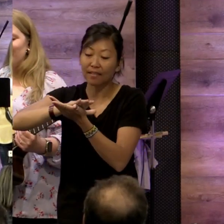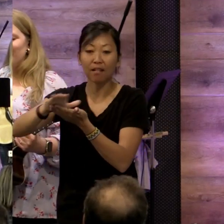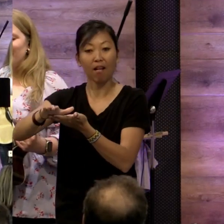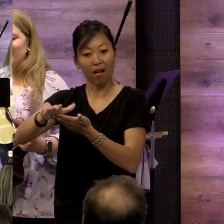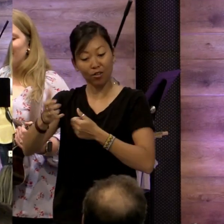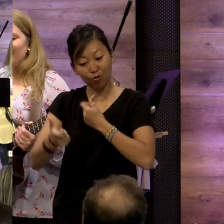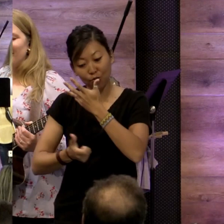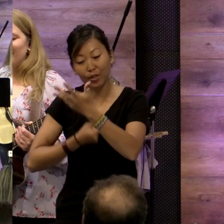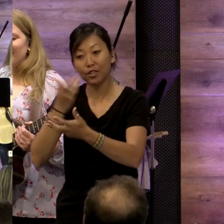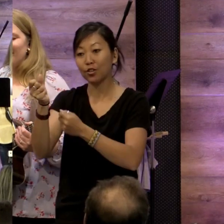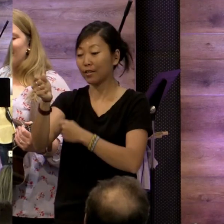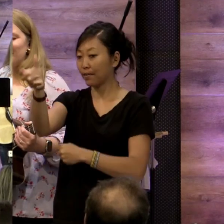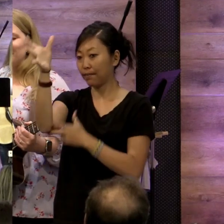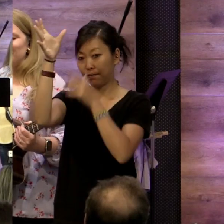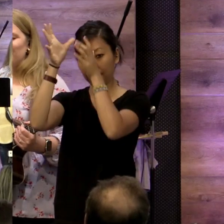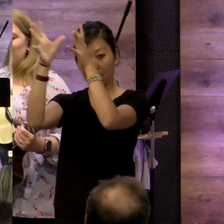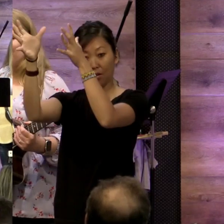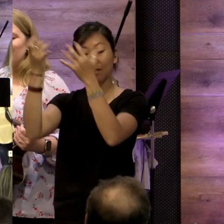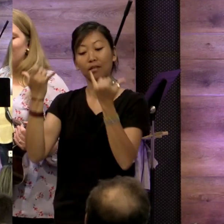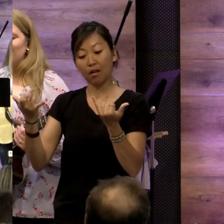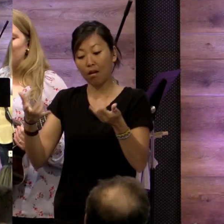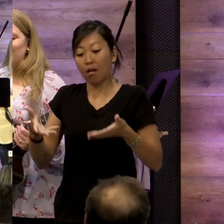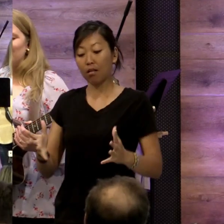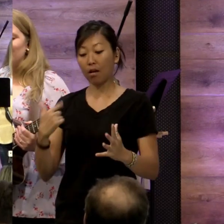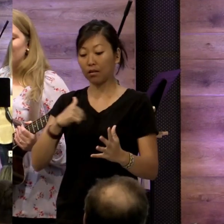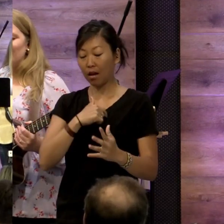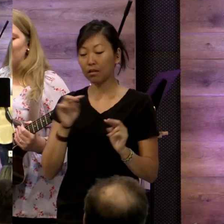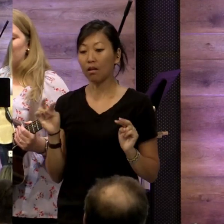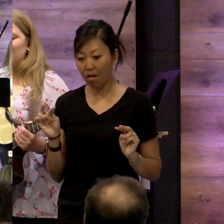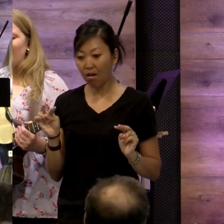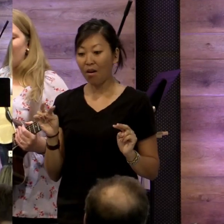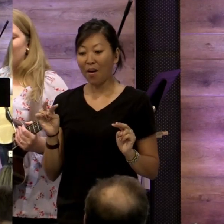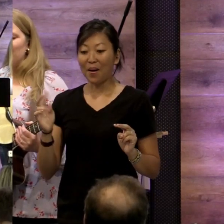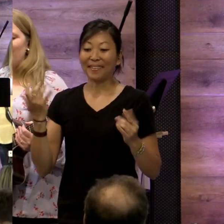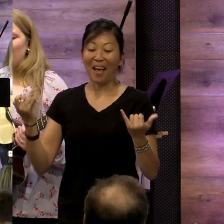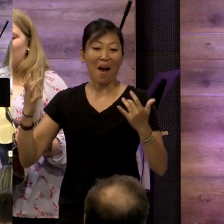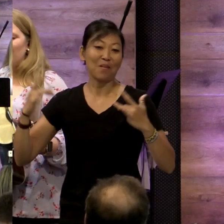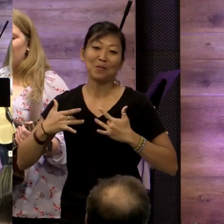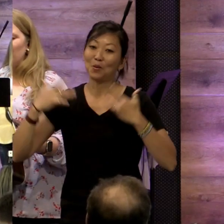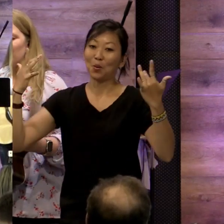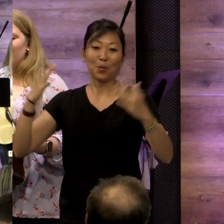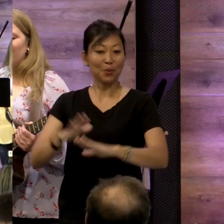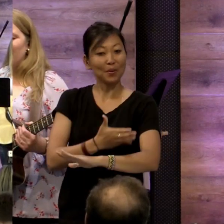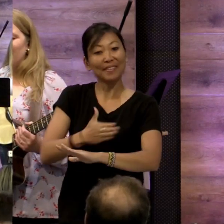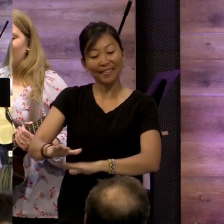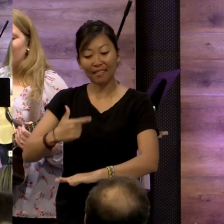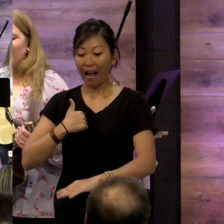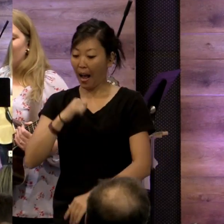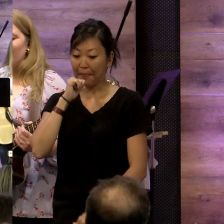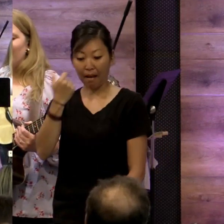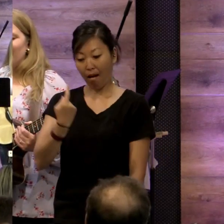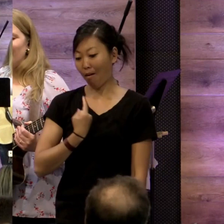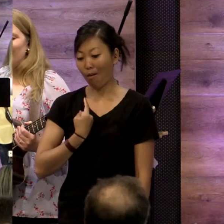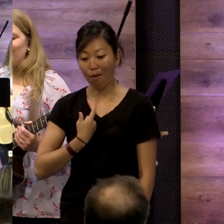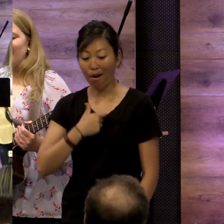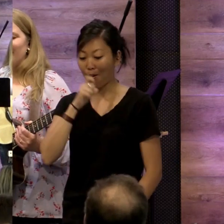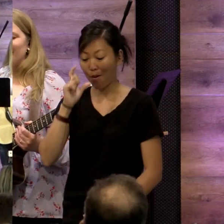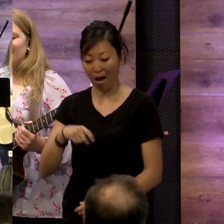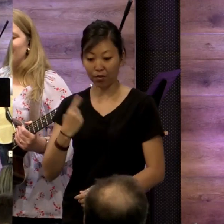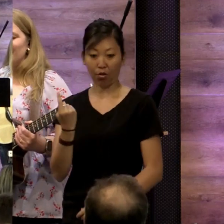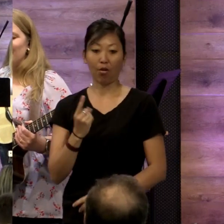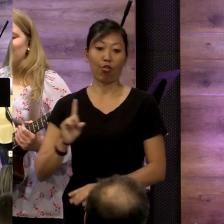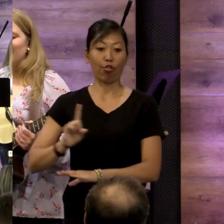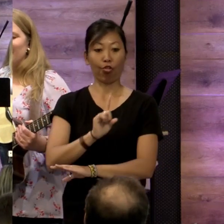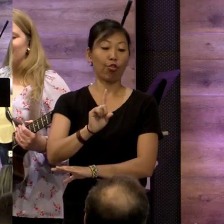Father that allows us to freely and joyfully sing the words, I am not my own. And while that